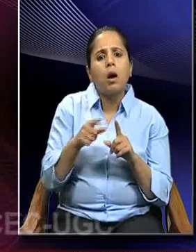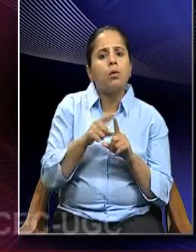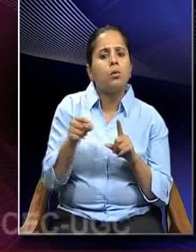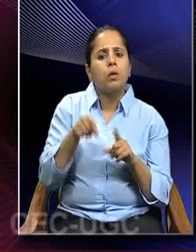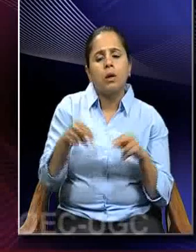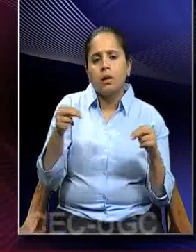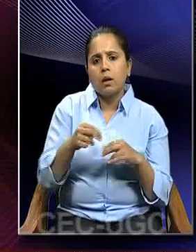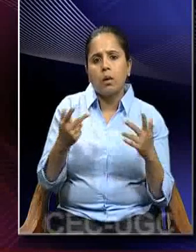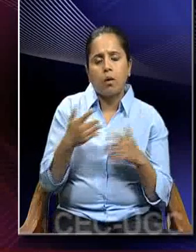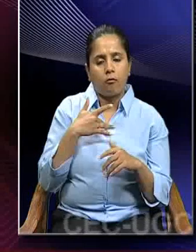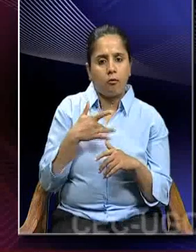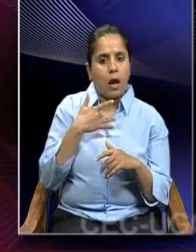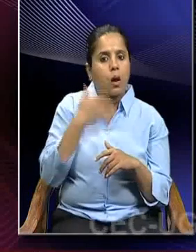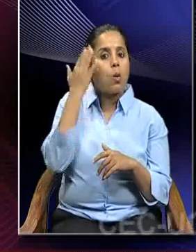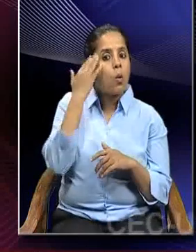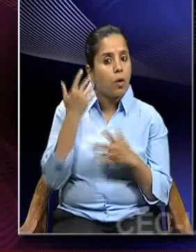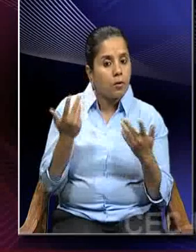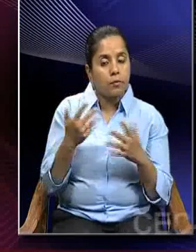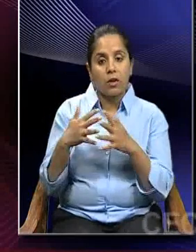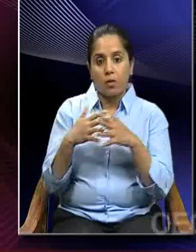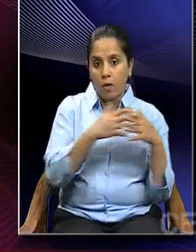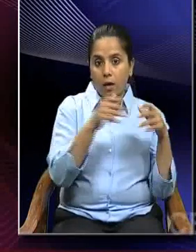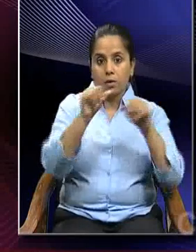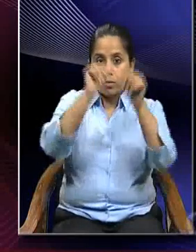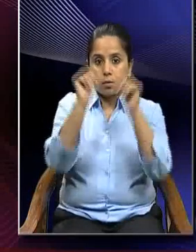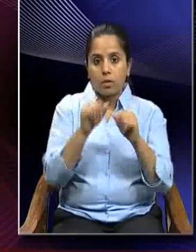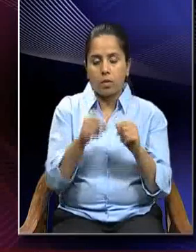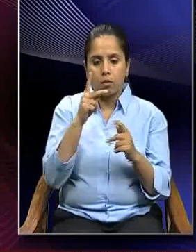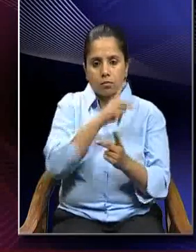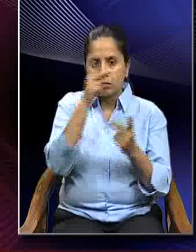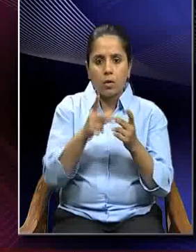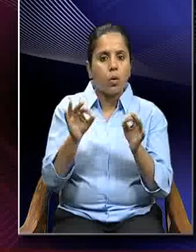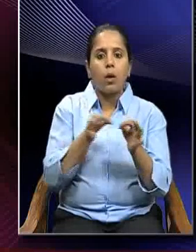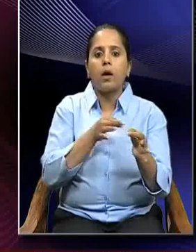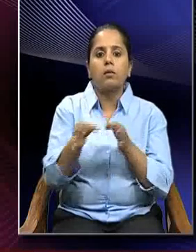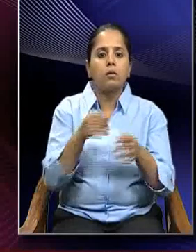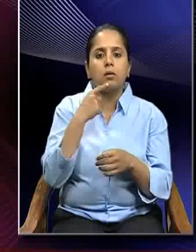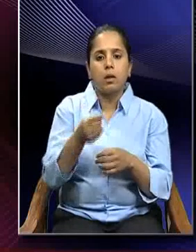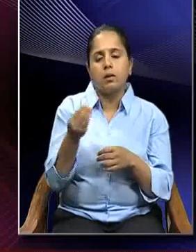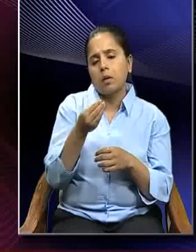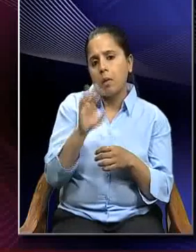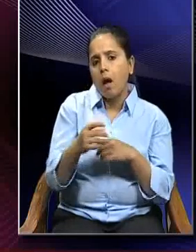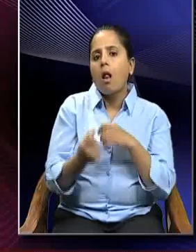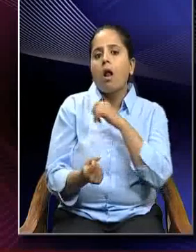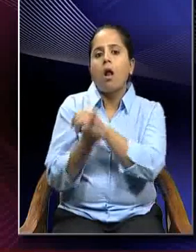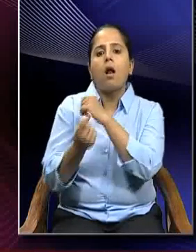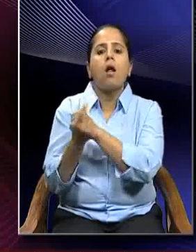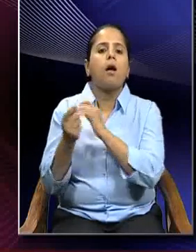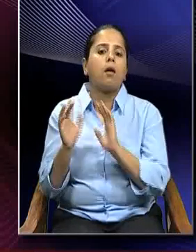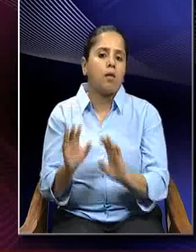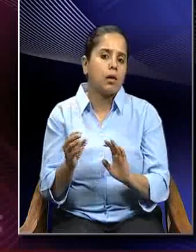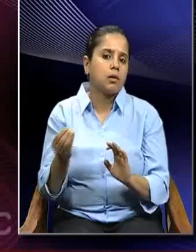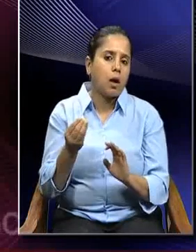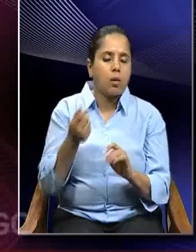This need is felt because Western models are inadequate in explaining certain emerging dimensions, certain